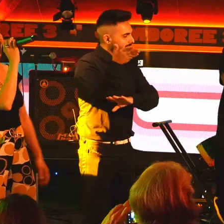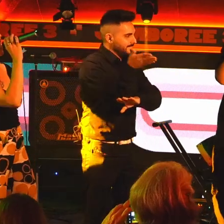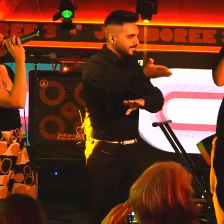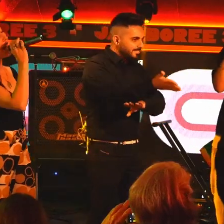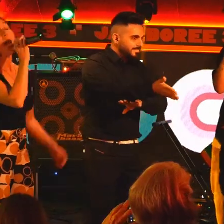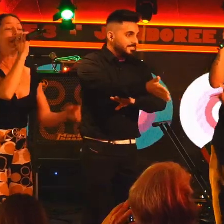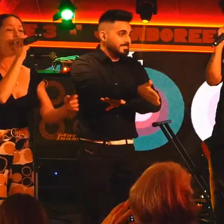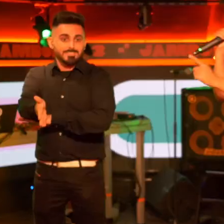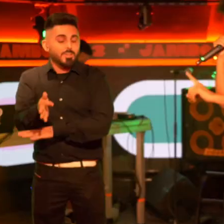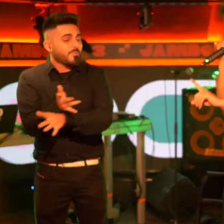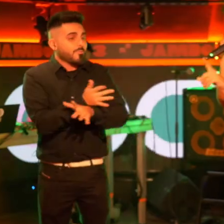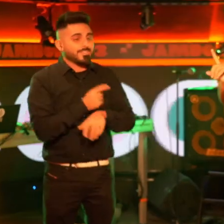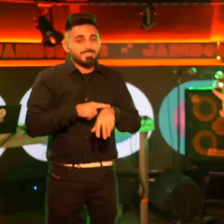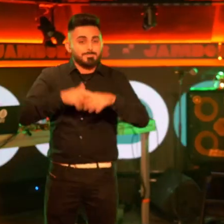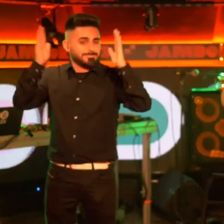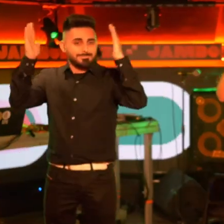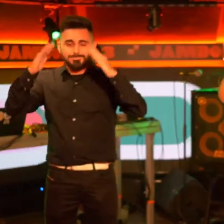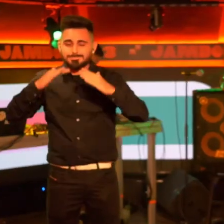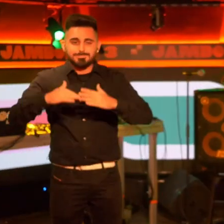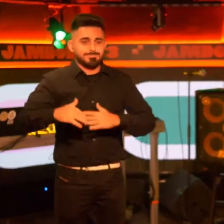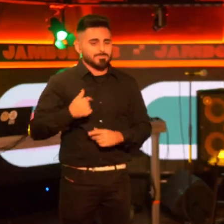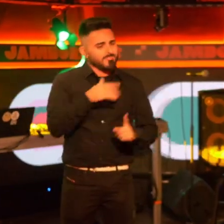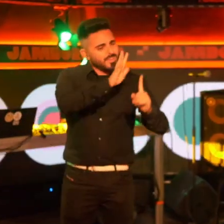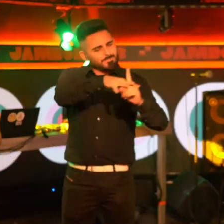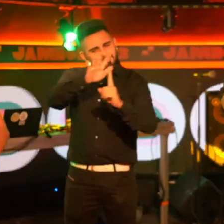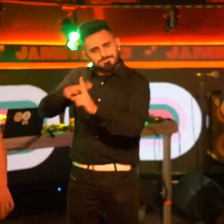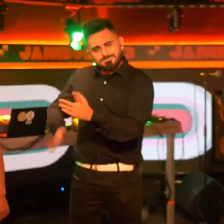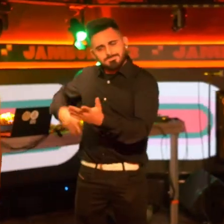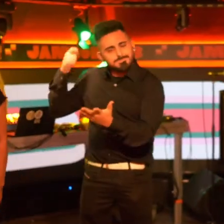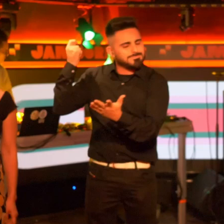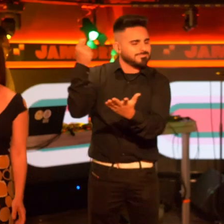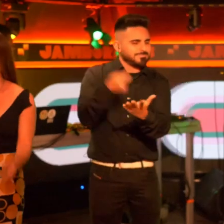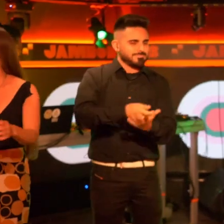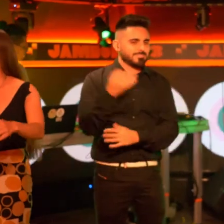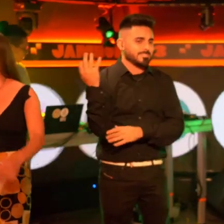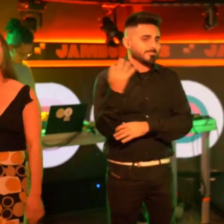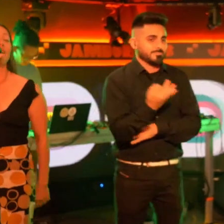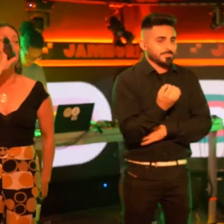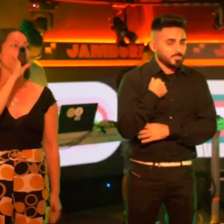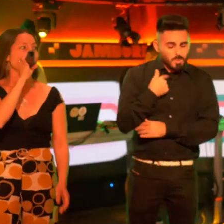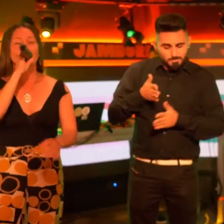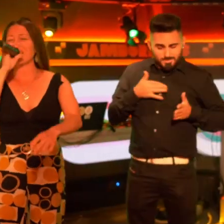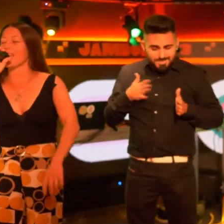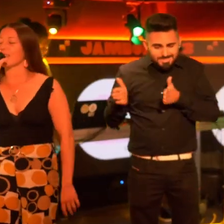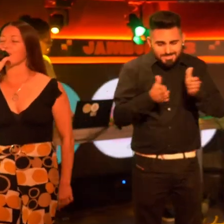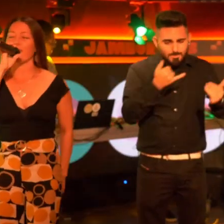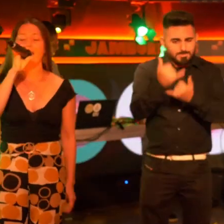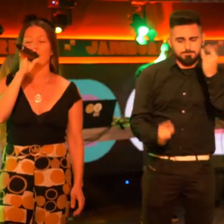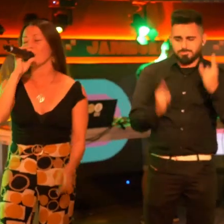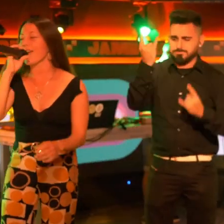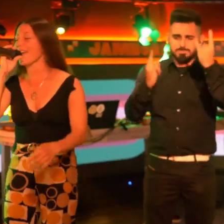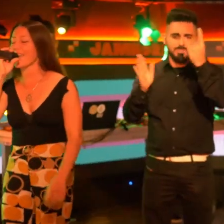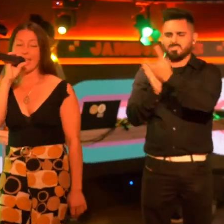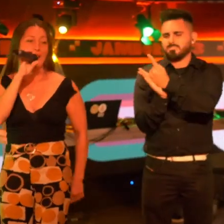way. There's no time to play. I got a stack of bills to pay. I'ma let this pain just